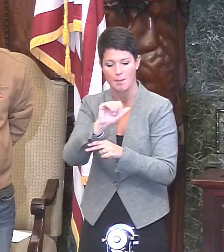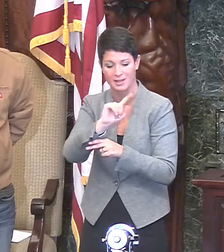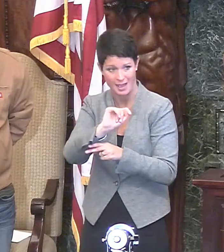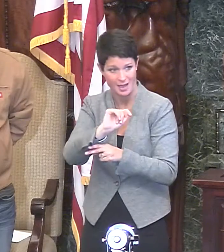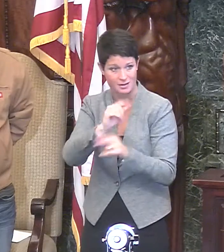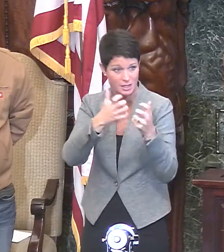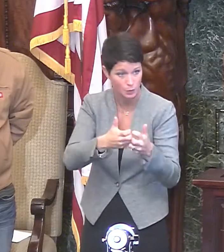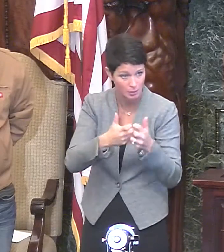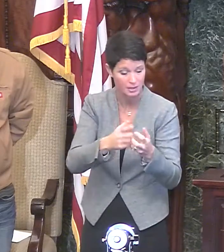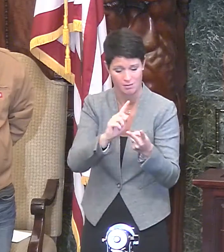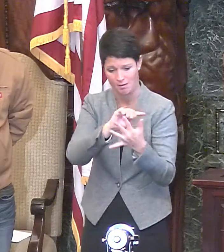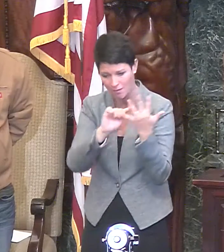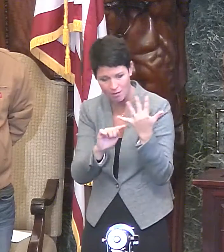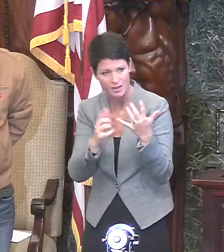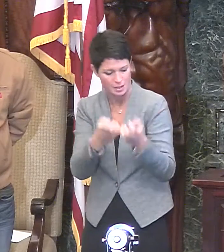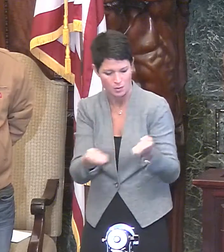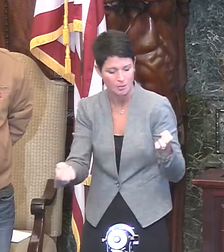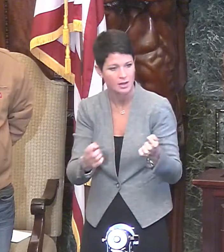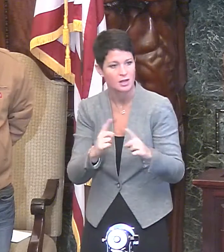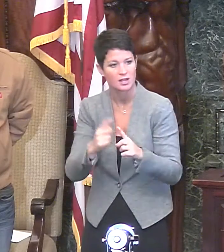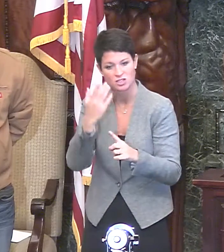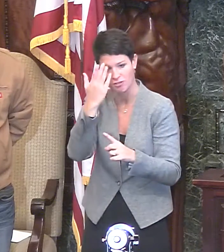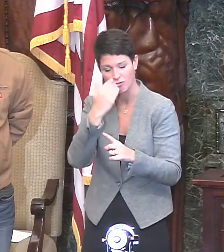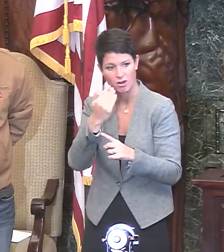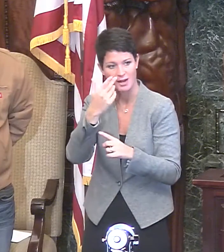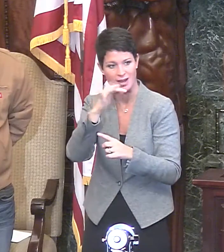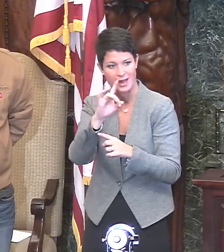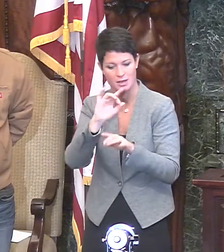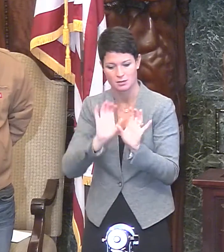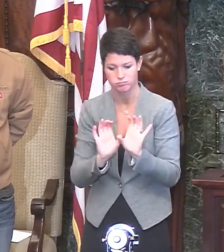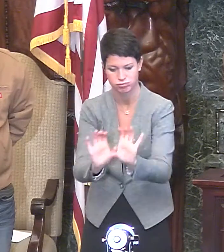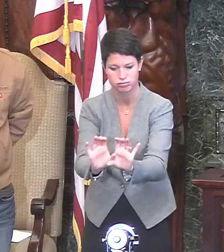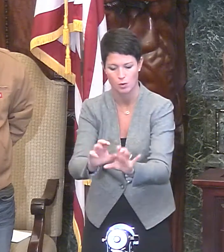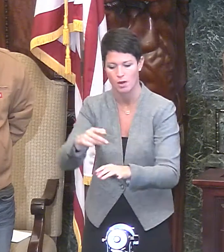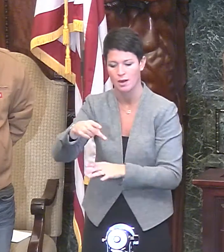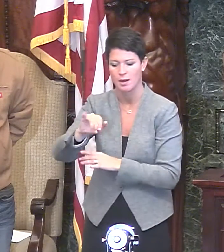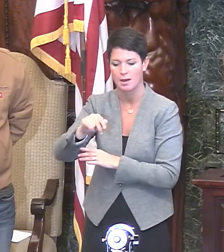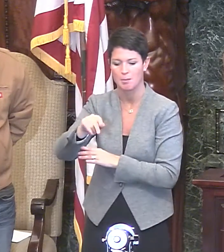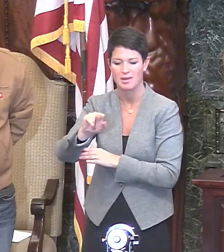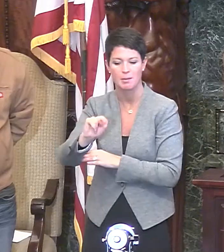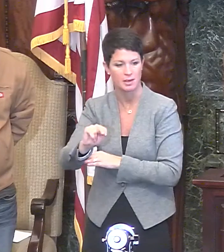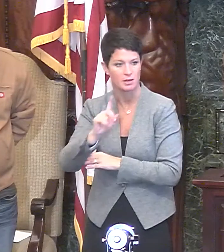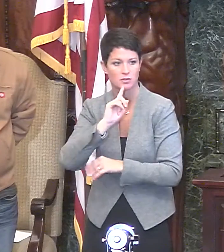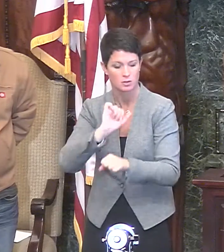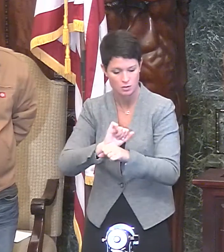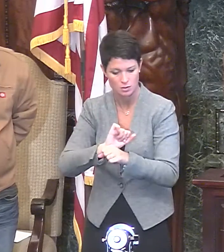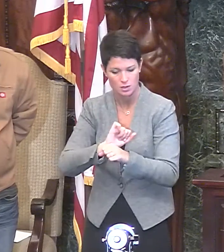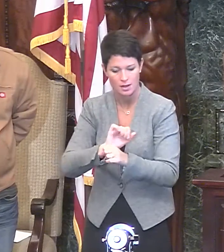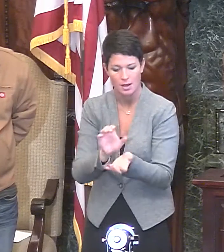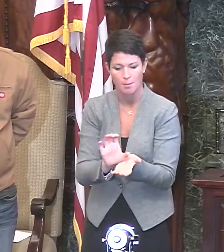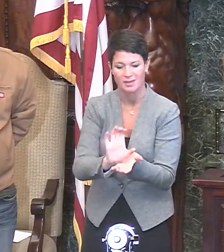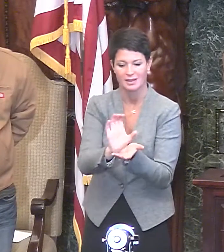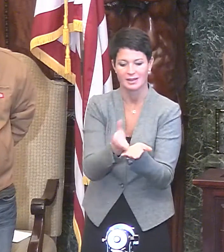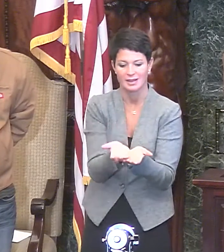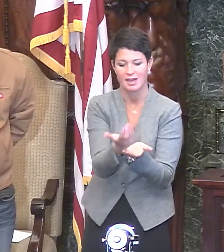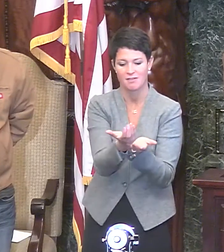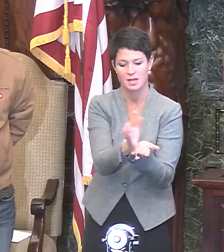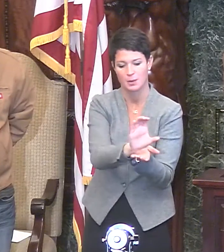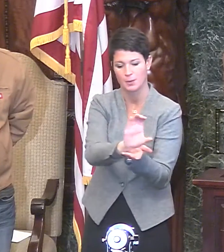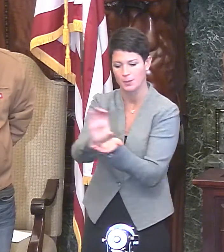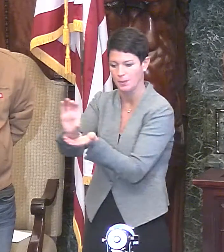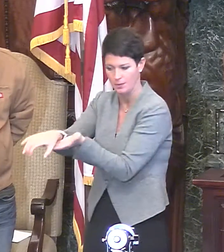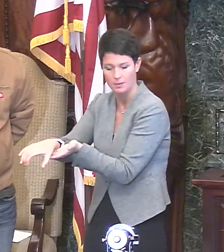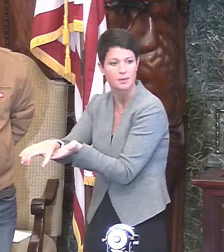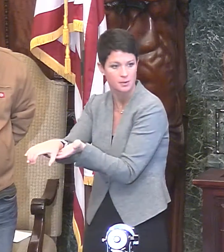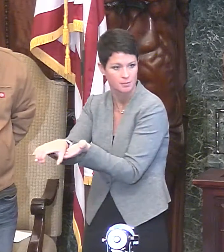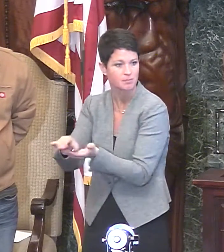earlier, which basically are front-end loaders or pippins to actually lift and push snow from the